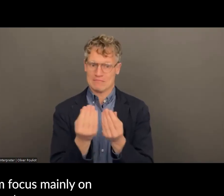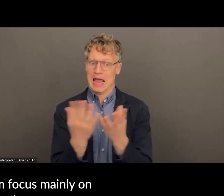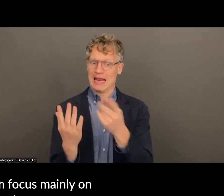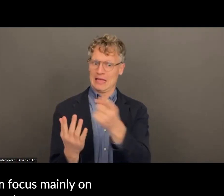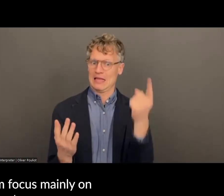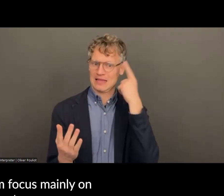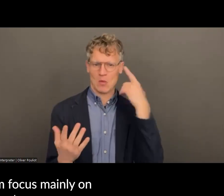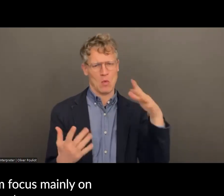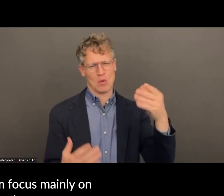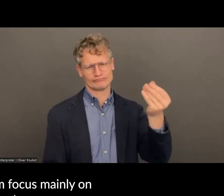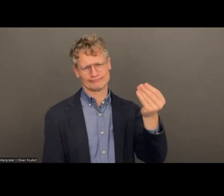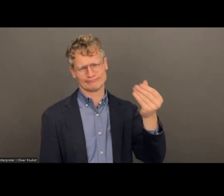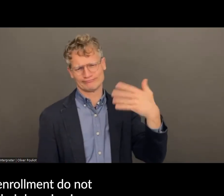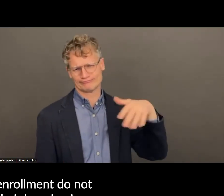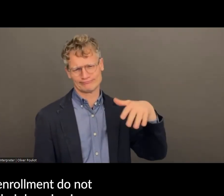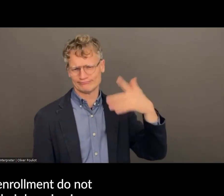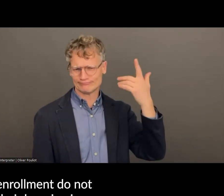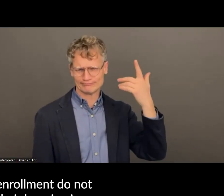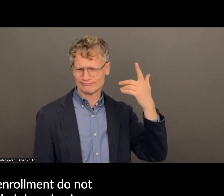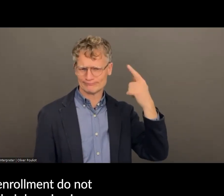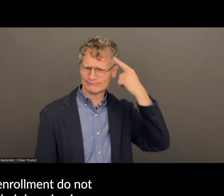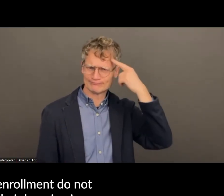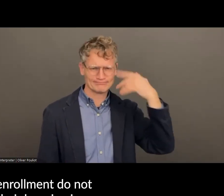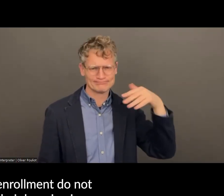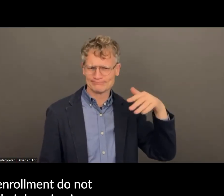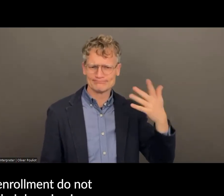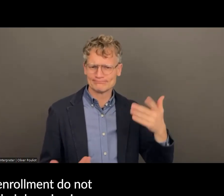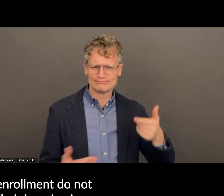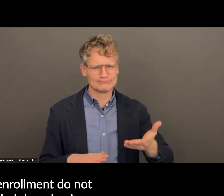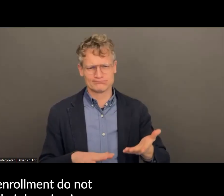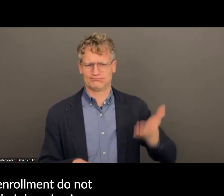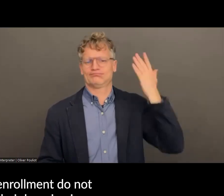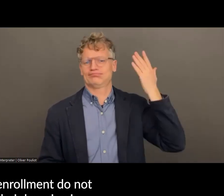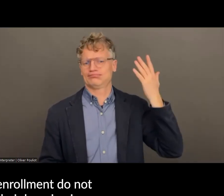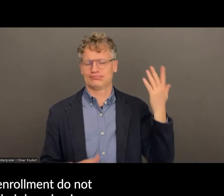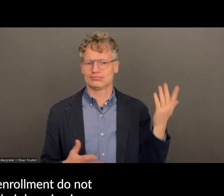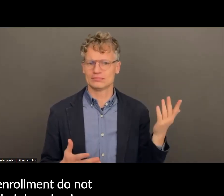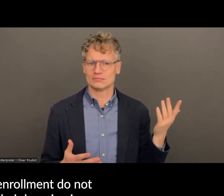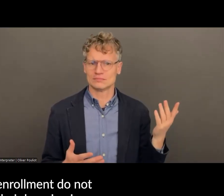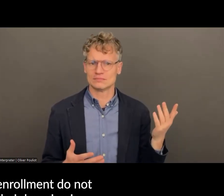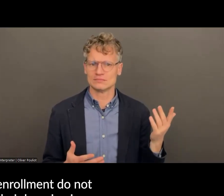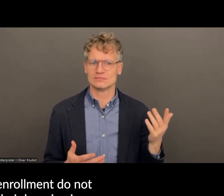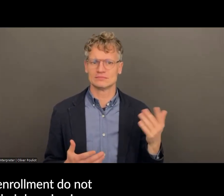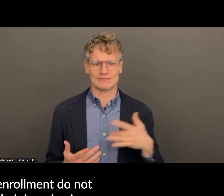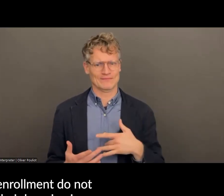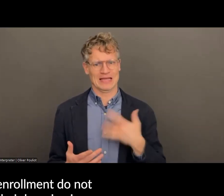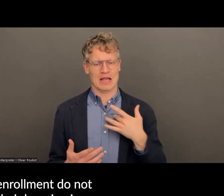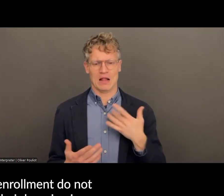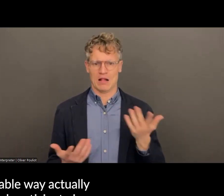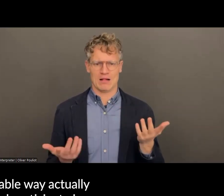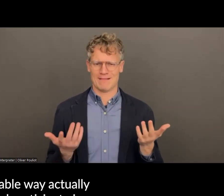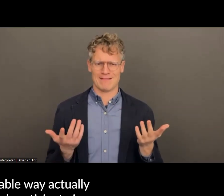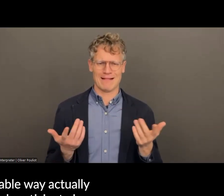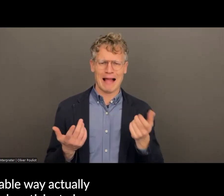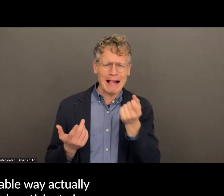focus mainly on enrollment, but that saying that enrollment do not match ensure their